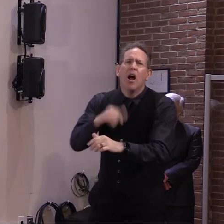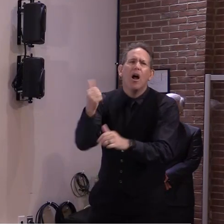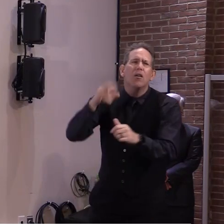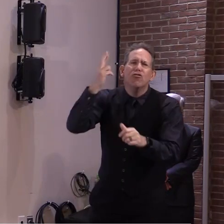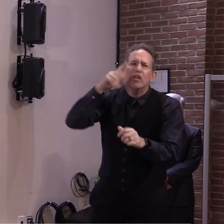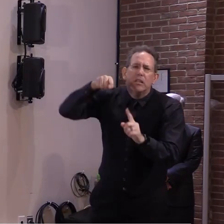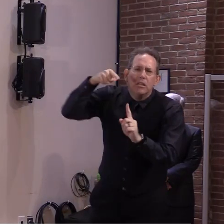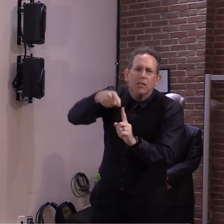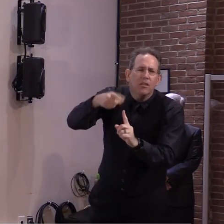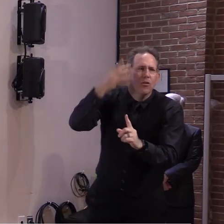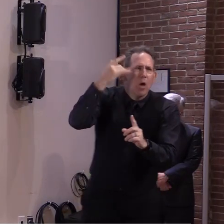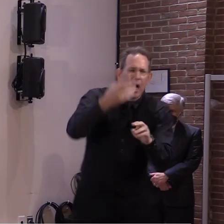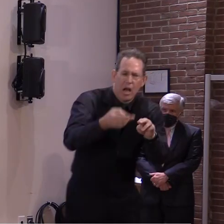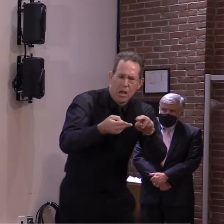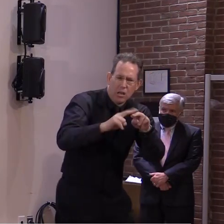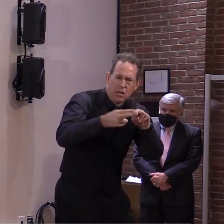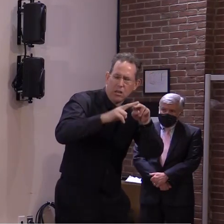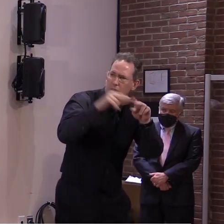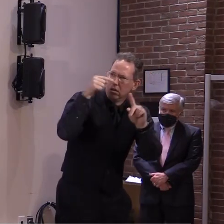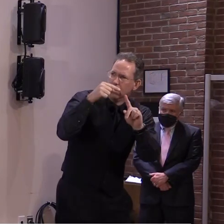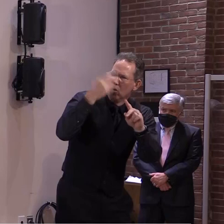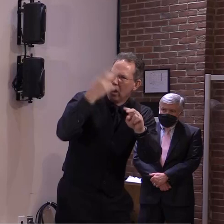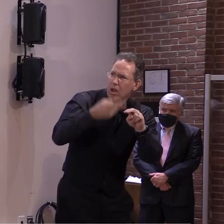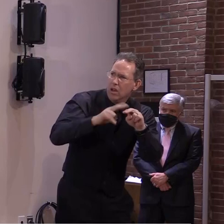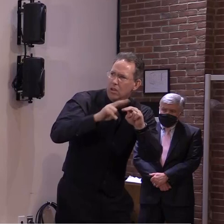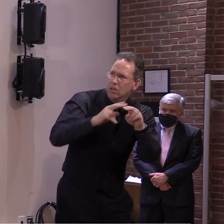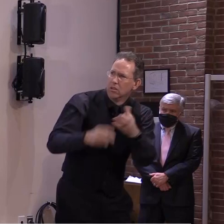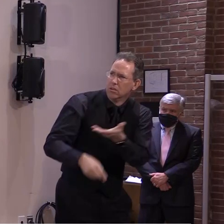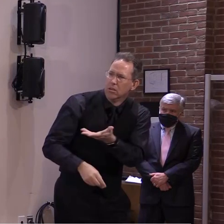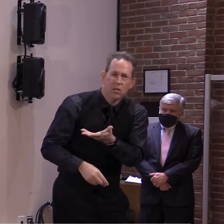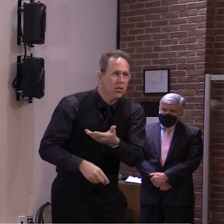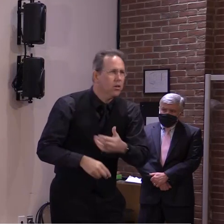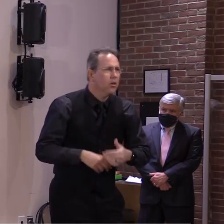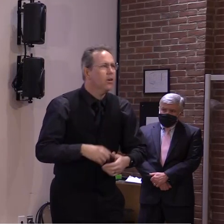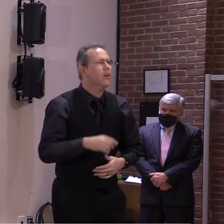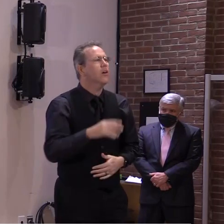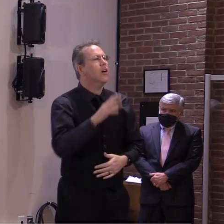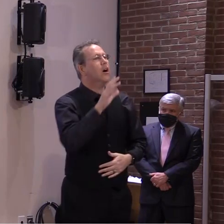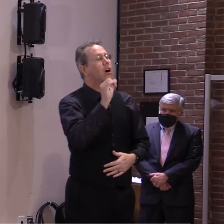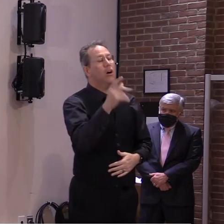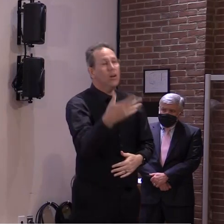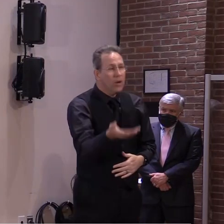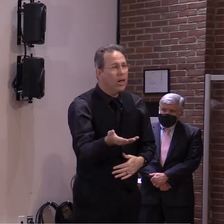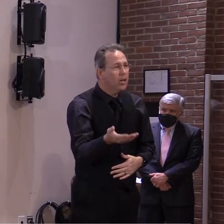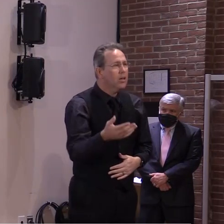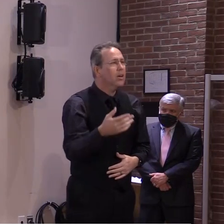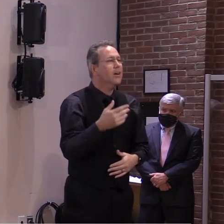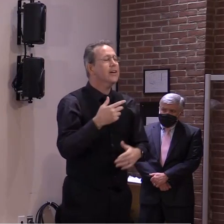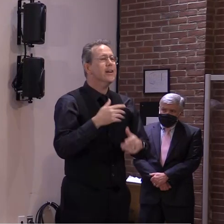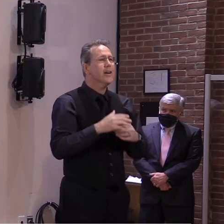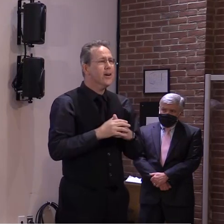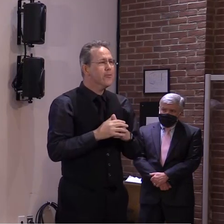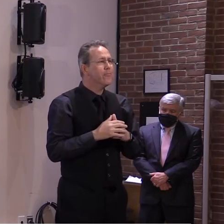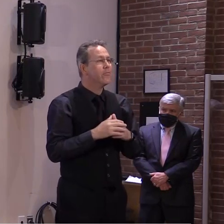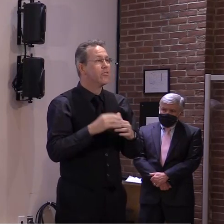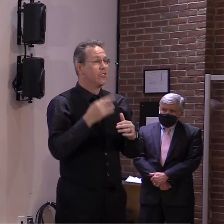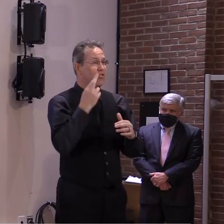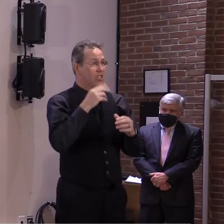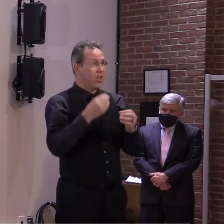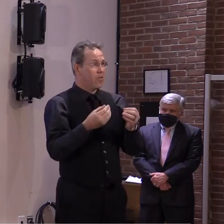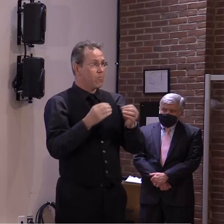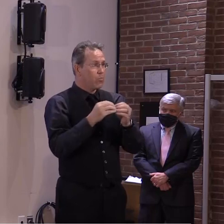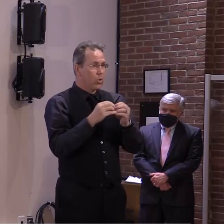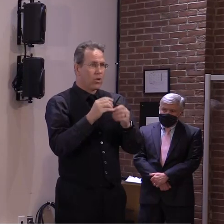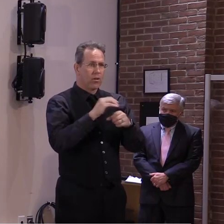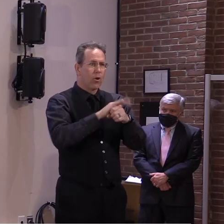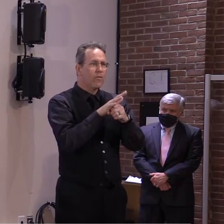Oh, yeah, absolutely. It's specifically tied in with the fact that there's more virus out there infecting more